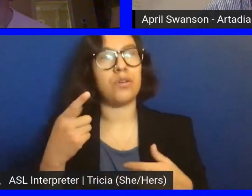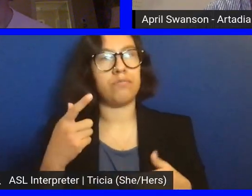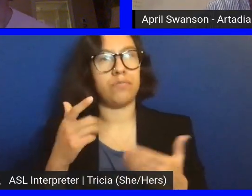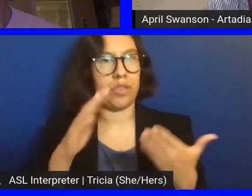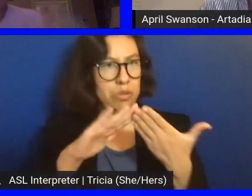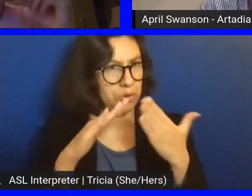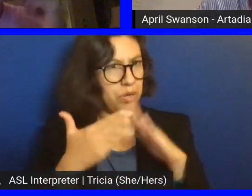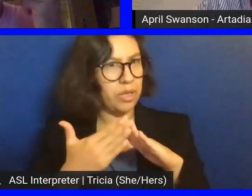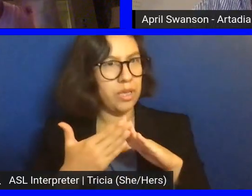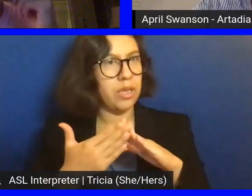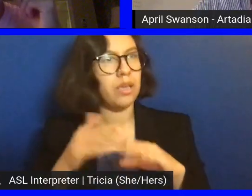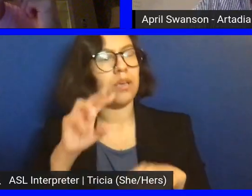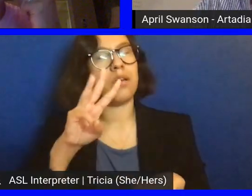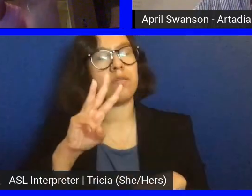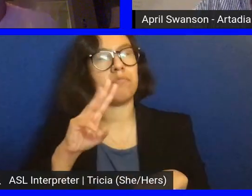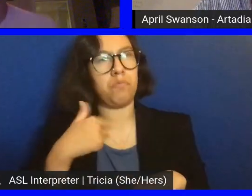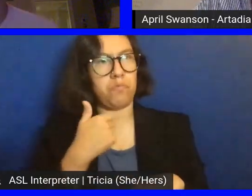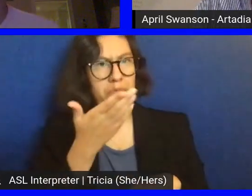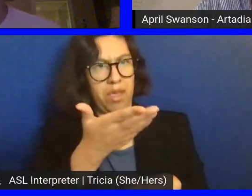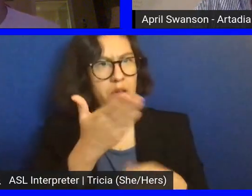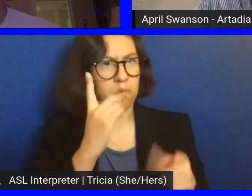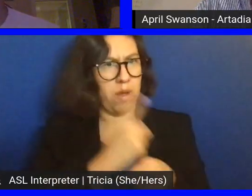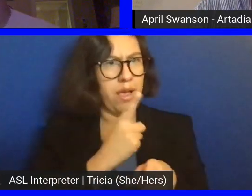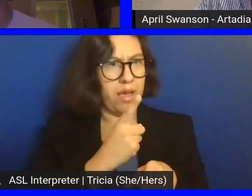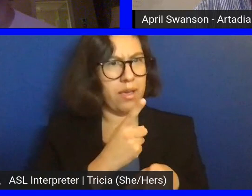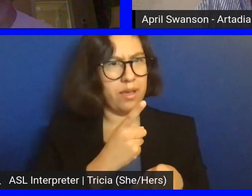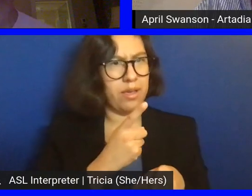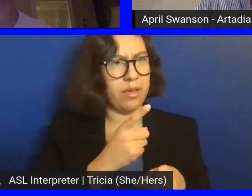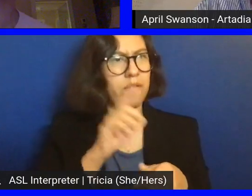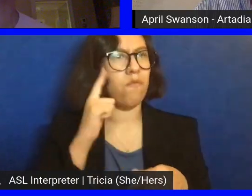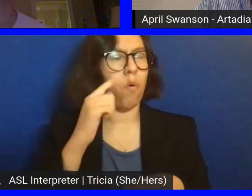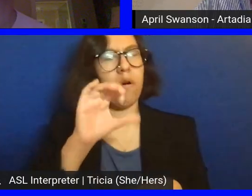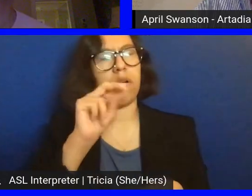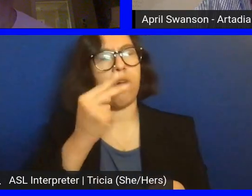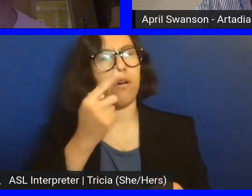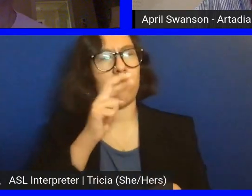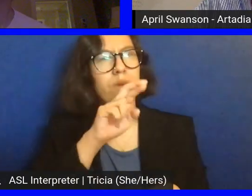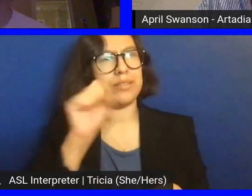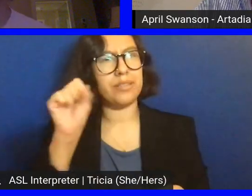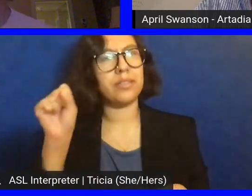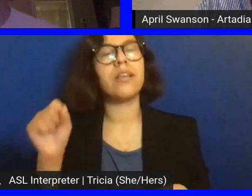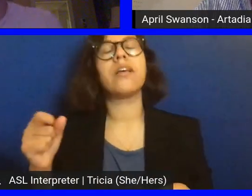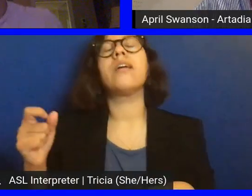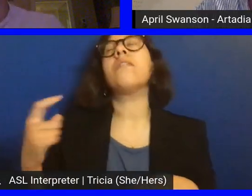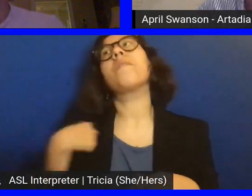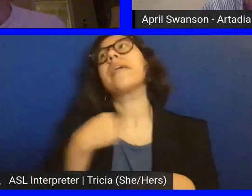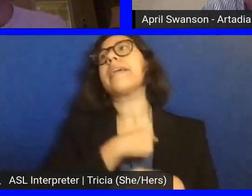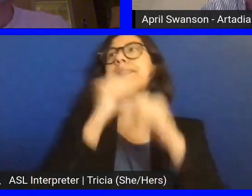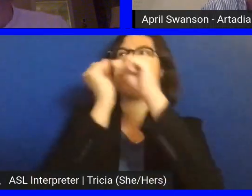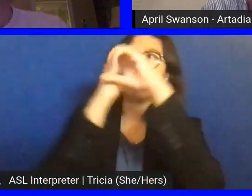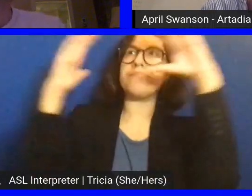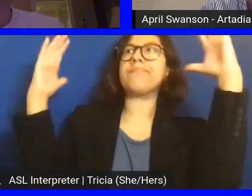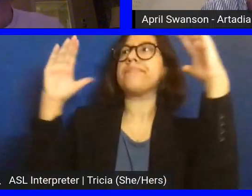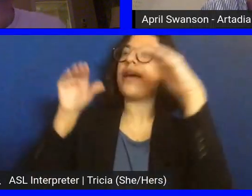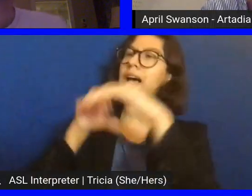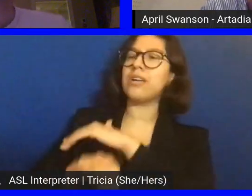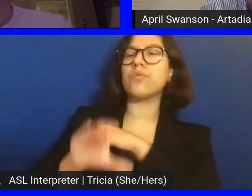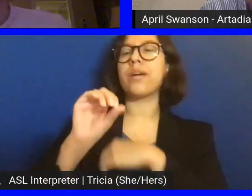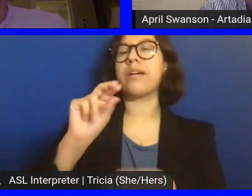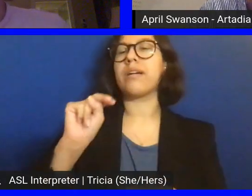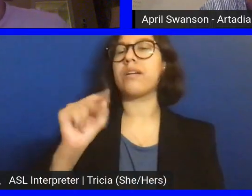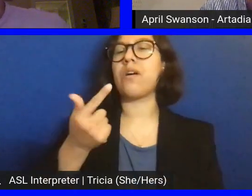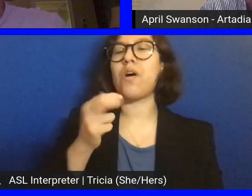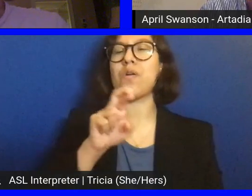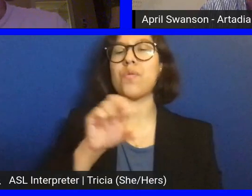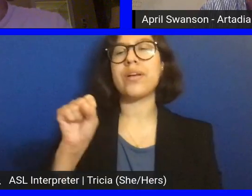right? Yeah, we sort of envisioned ourselves as entering into the Congress as members of the Four